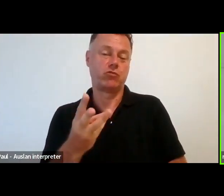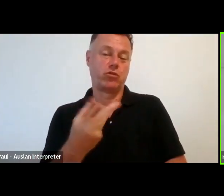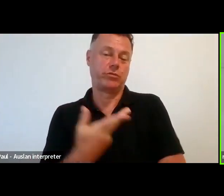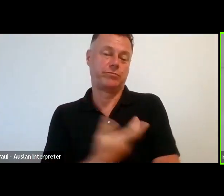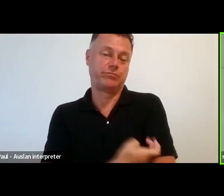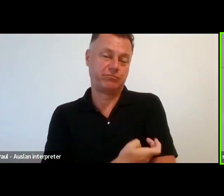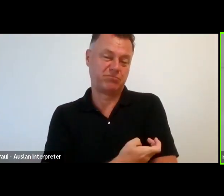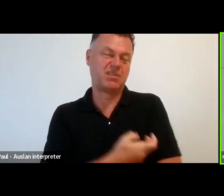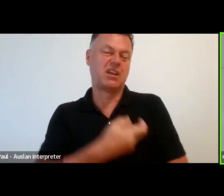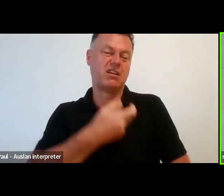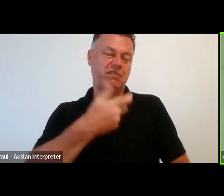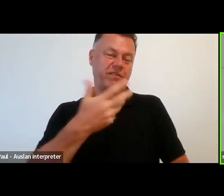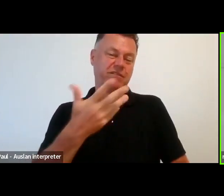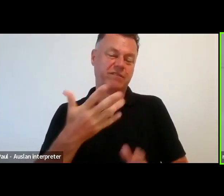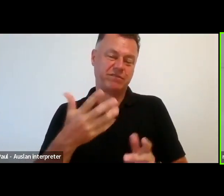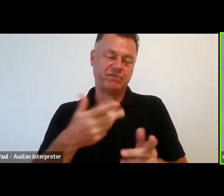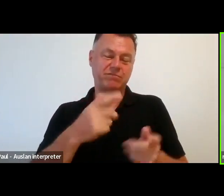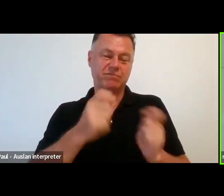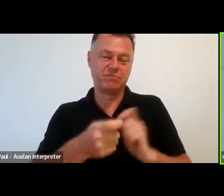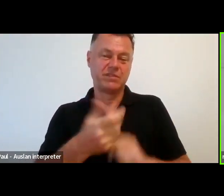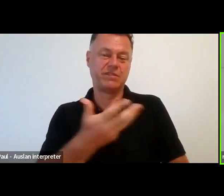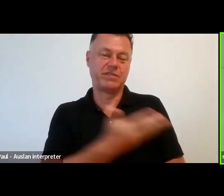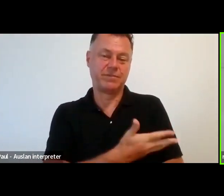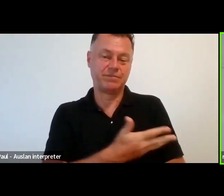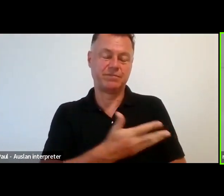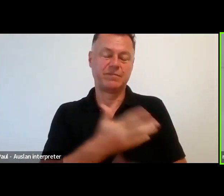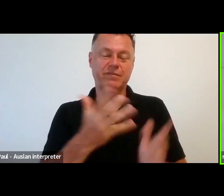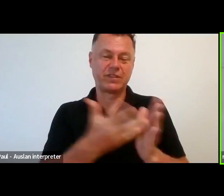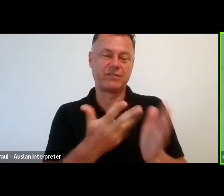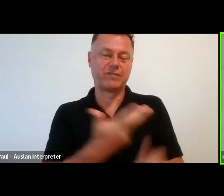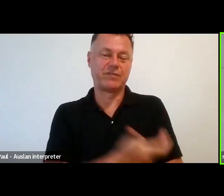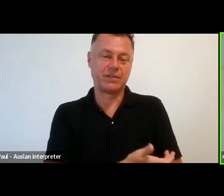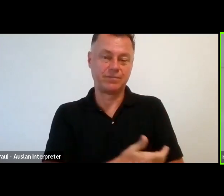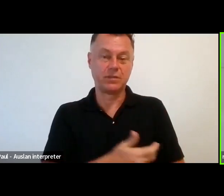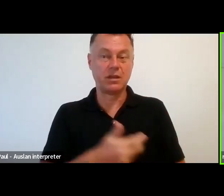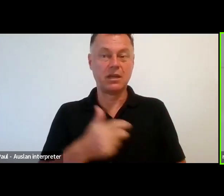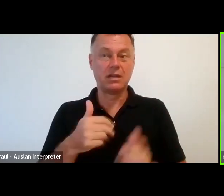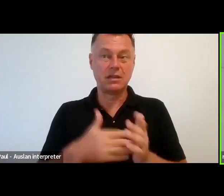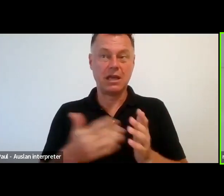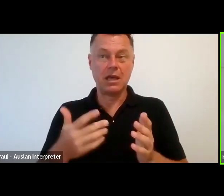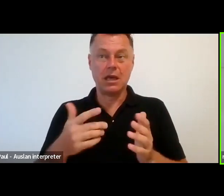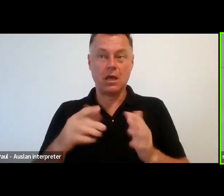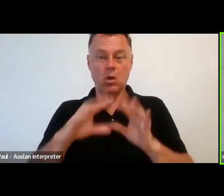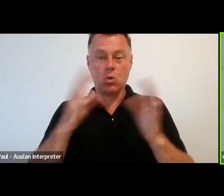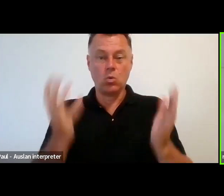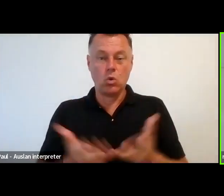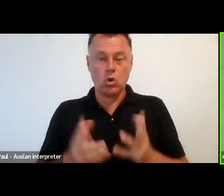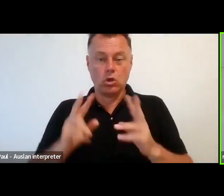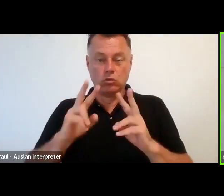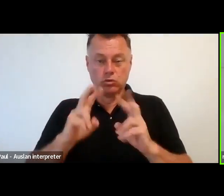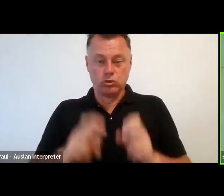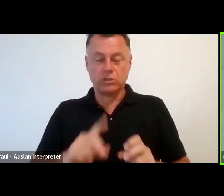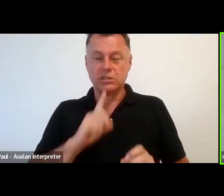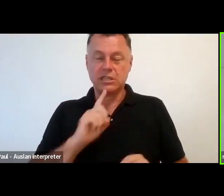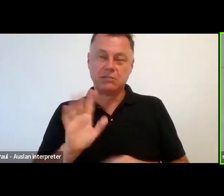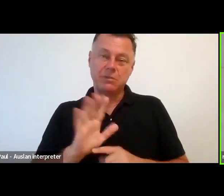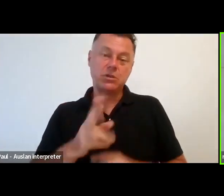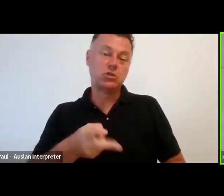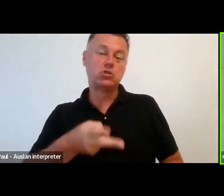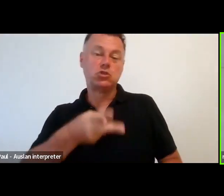last count, somewhere over 200, nearly 300 other vaccines in trials at the moment globally that are looking